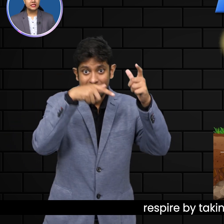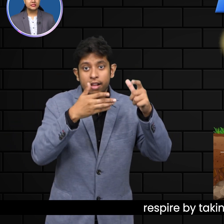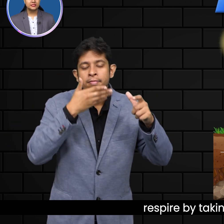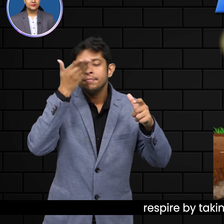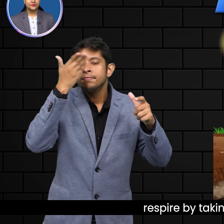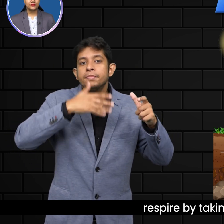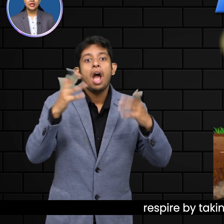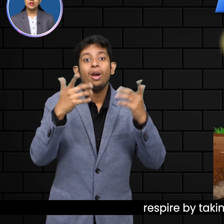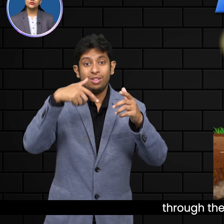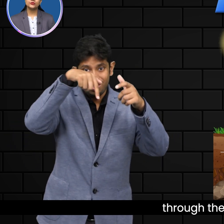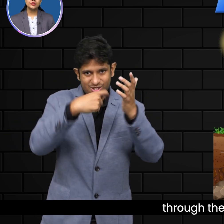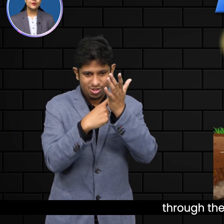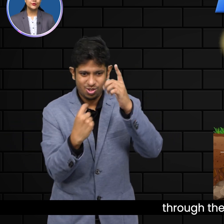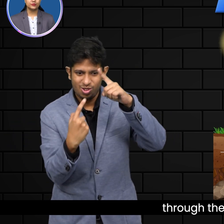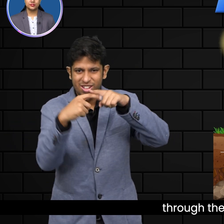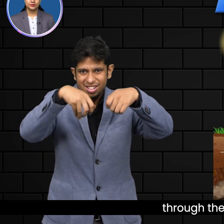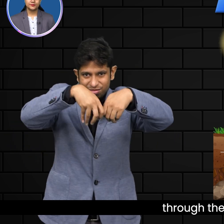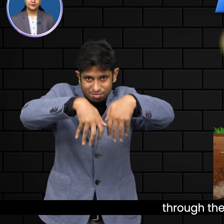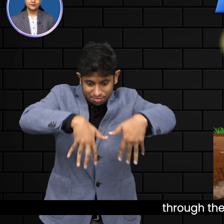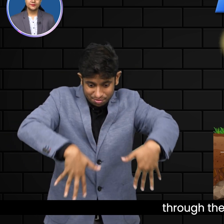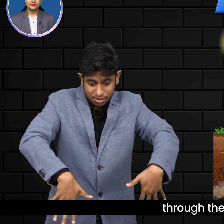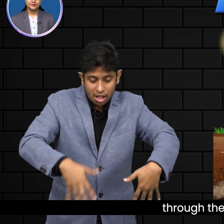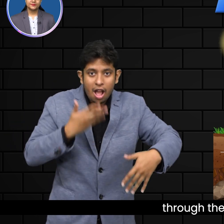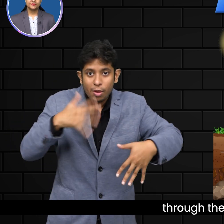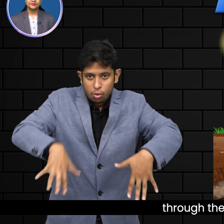in this air through their roots.